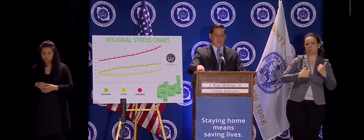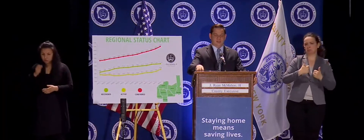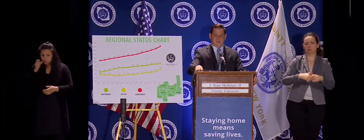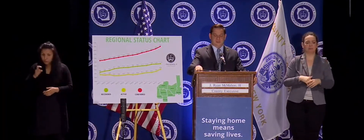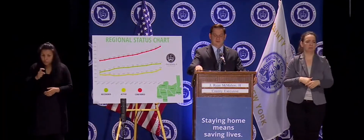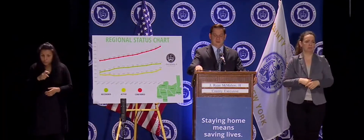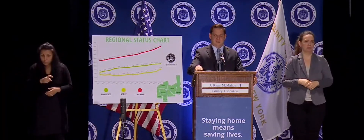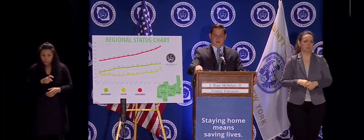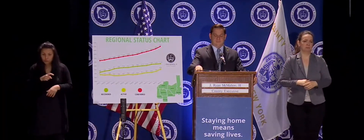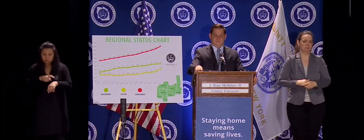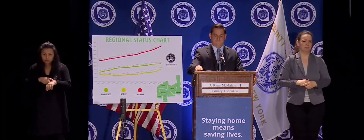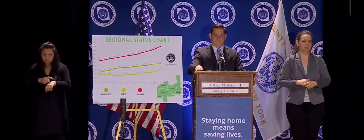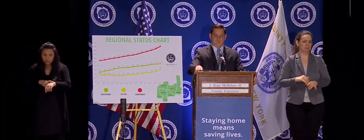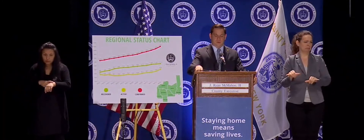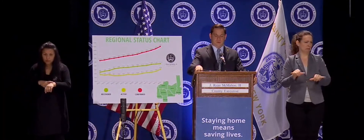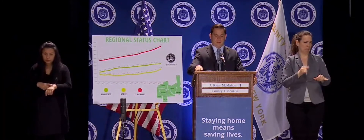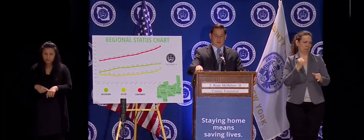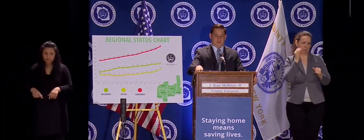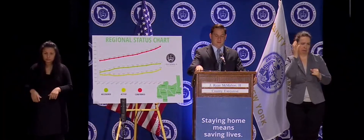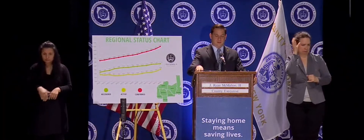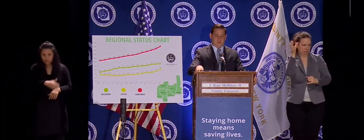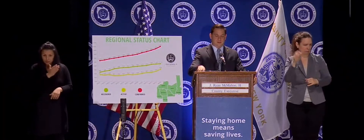for specific